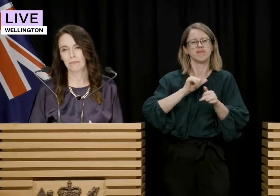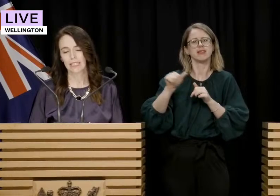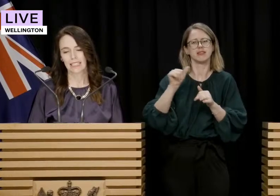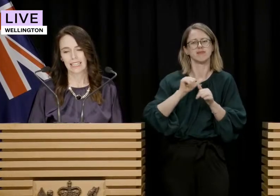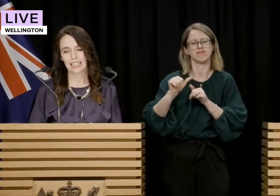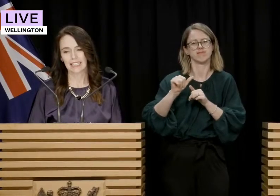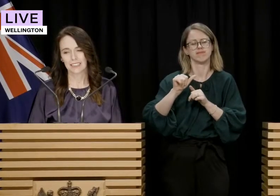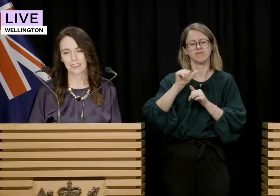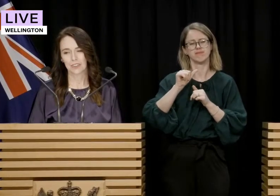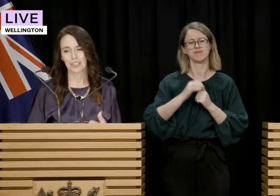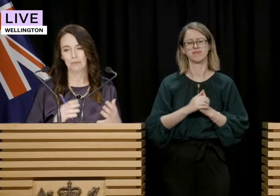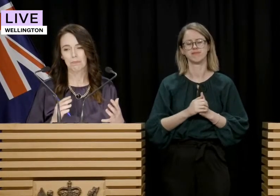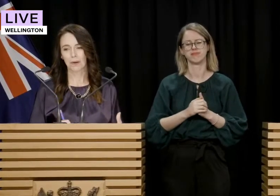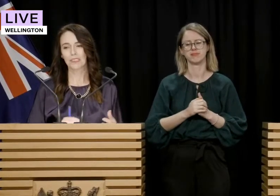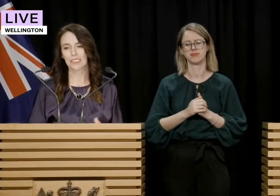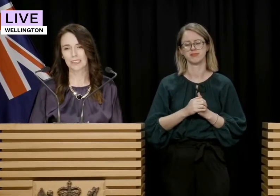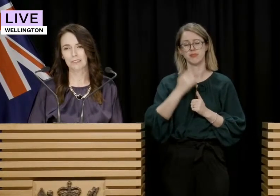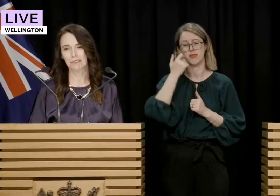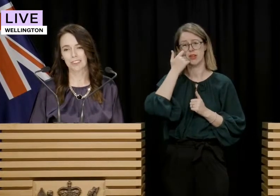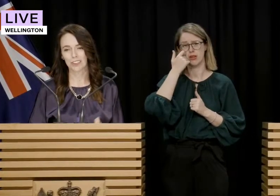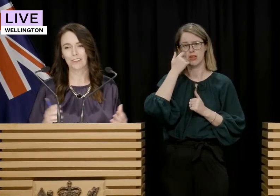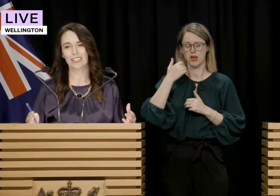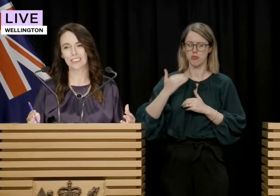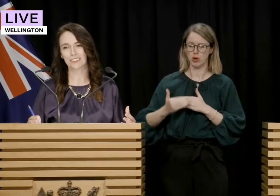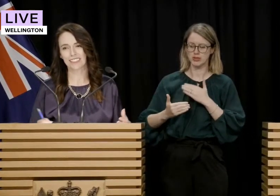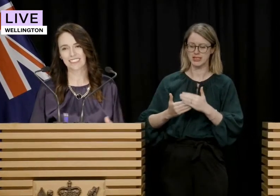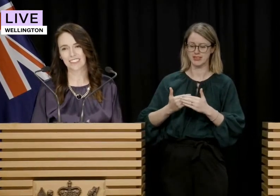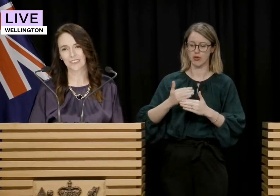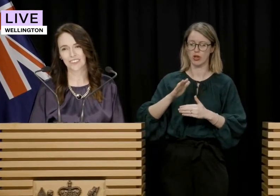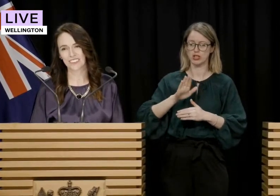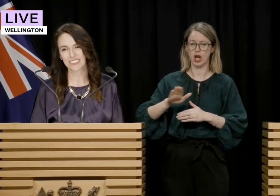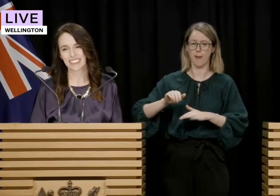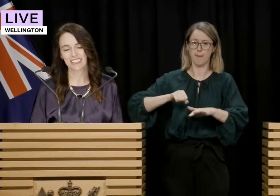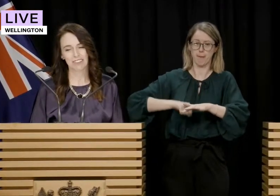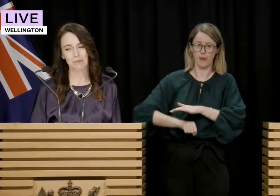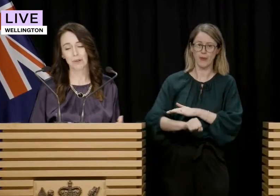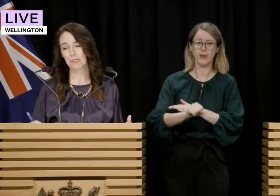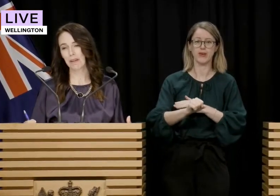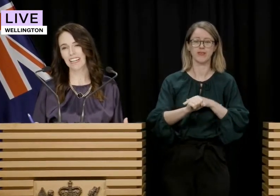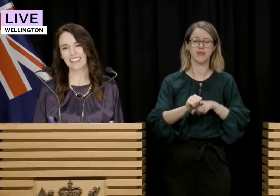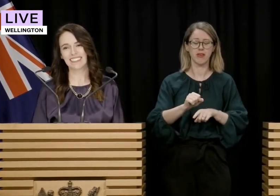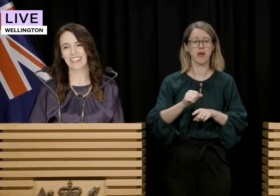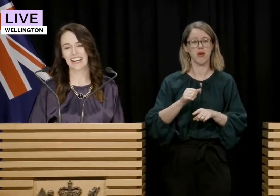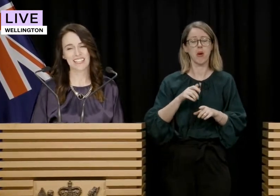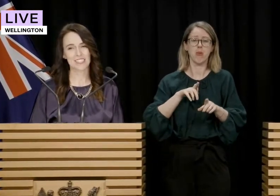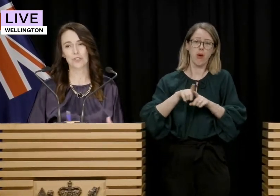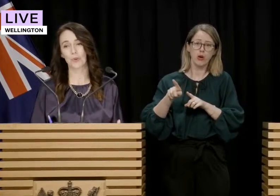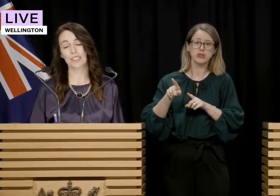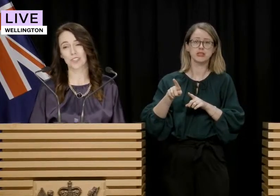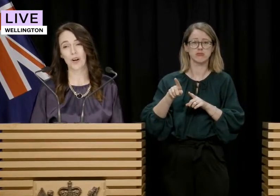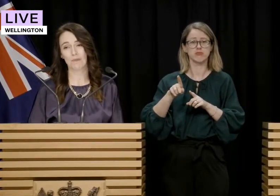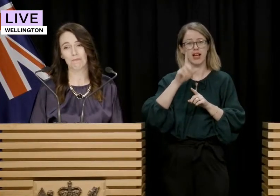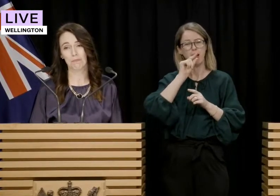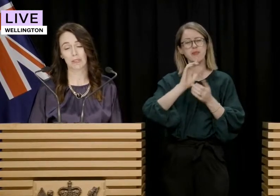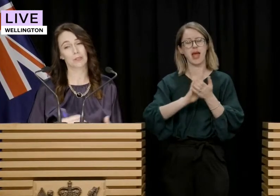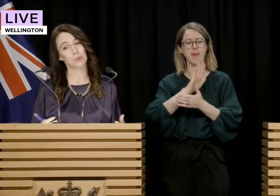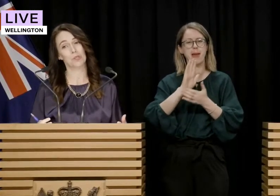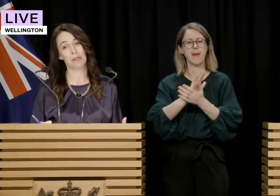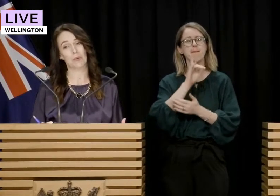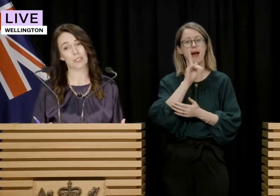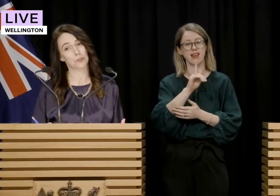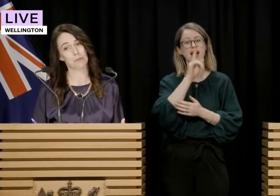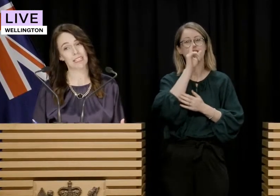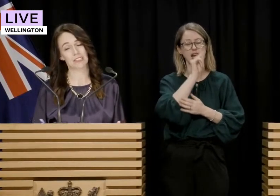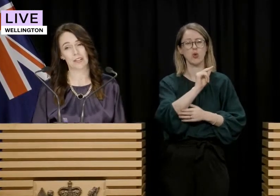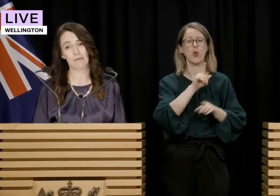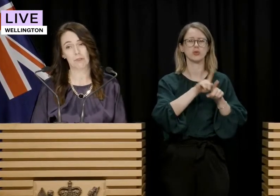be. The process of a child entering into the world, for the most part, is a joyous time, but it can also